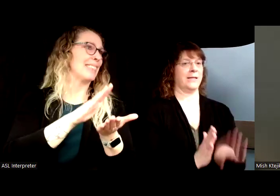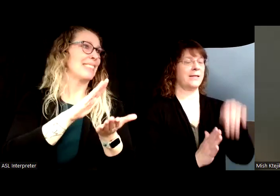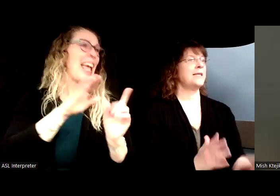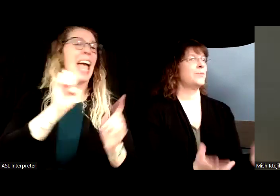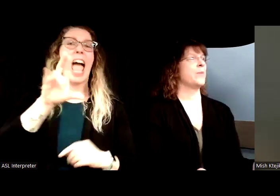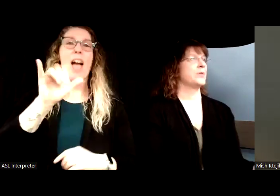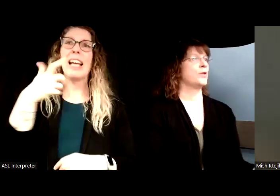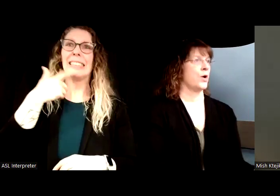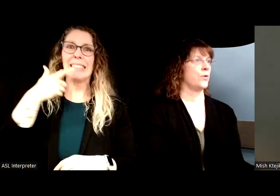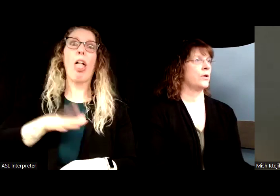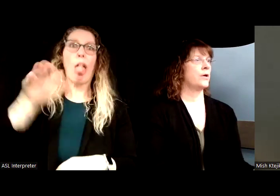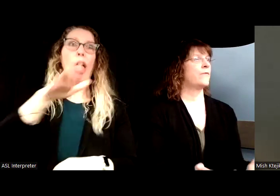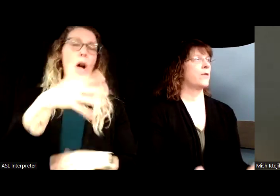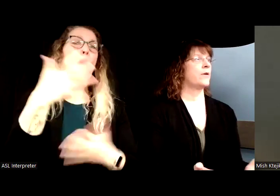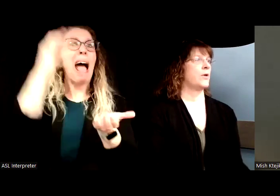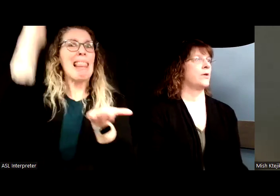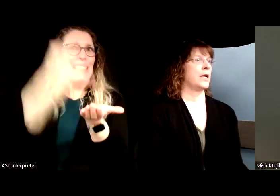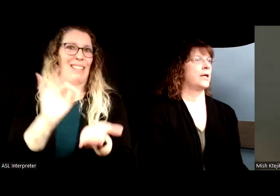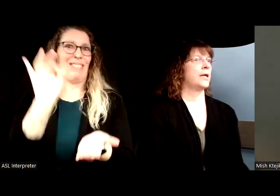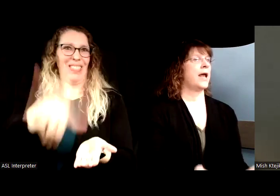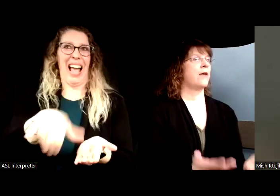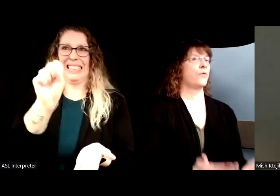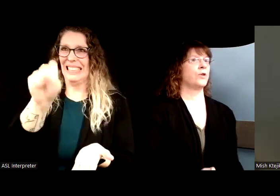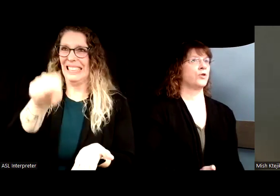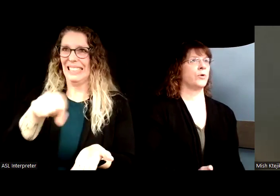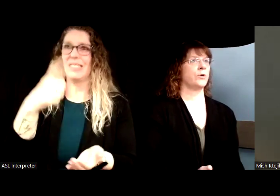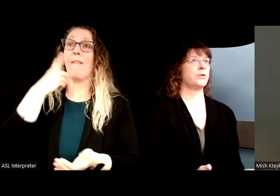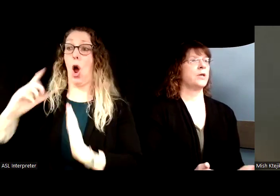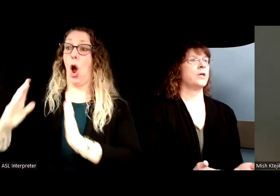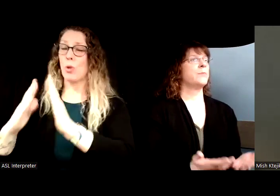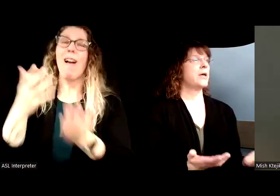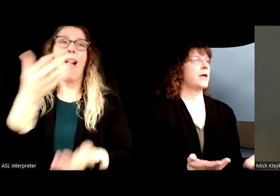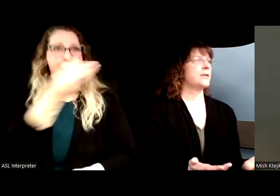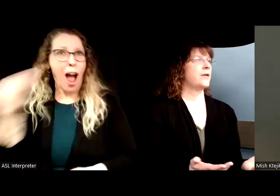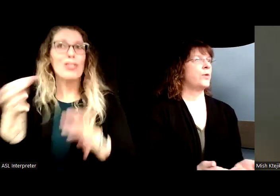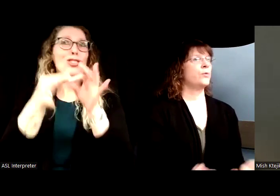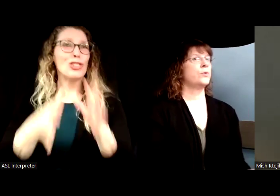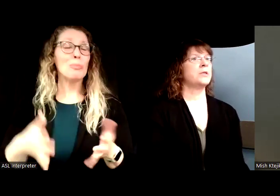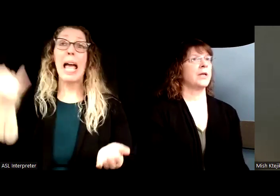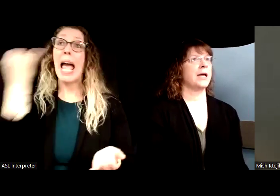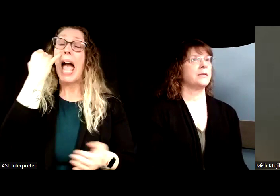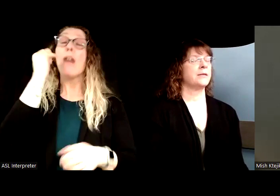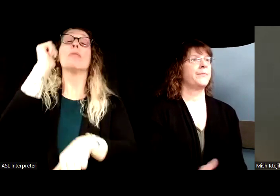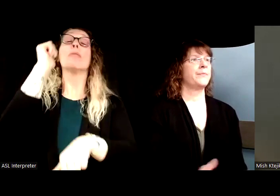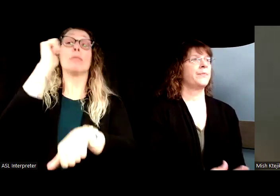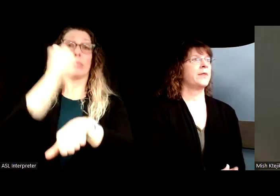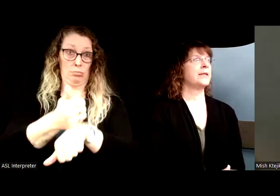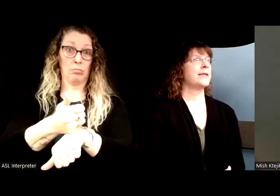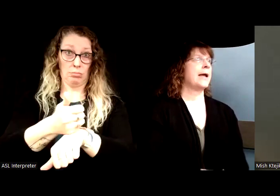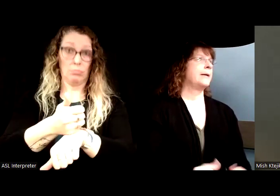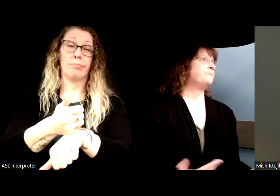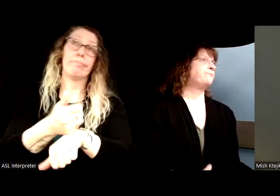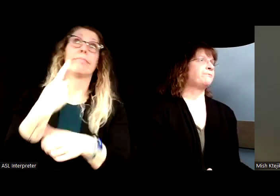is saying, These bumps in the road for the community and for the interpreters. Because if we put rules in place